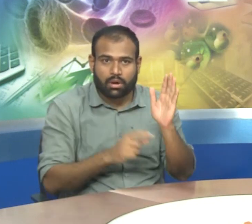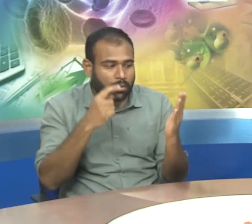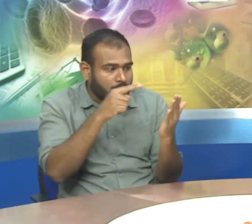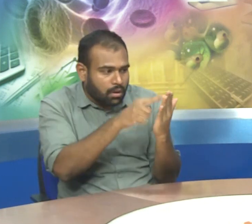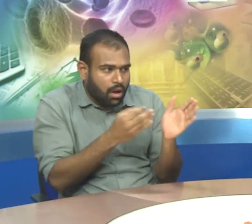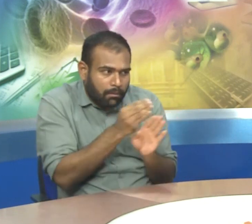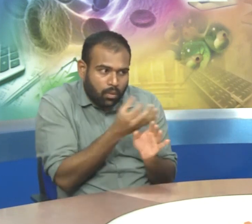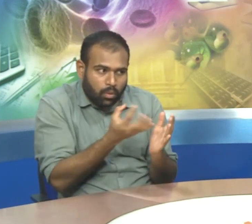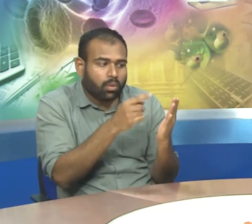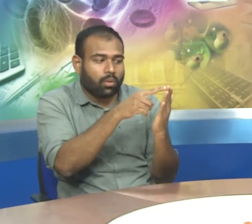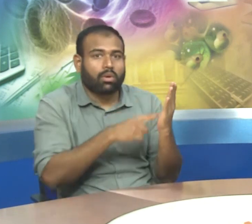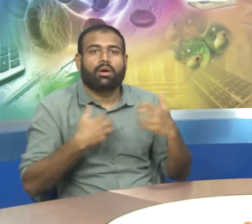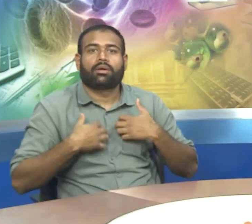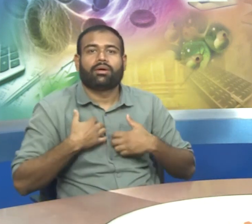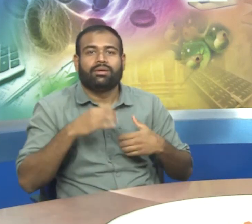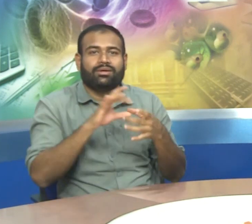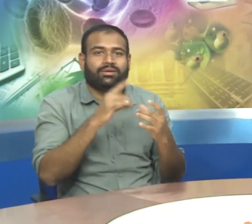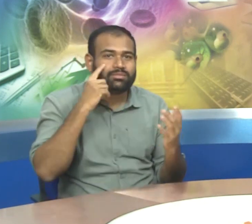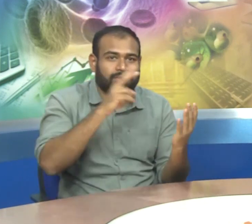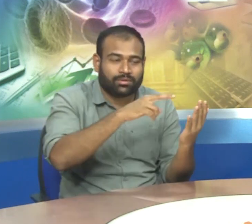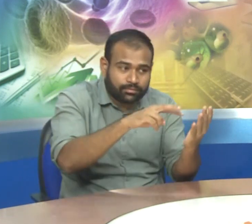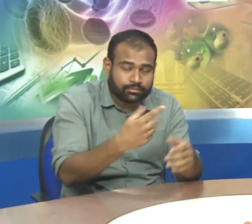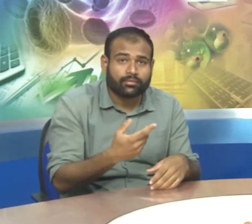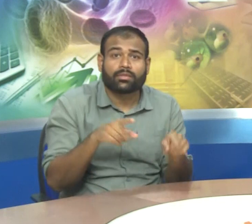These are some of the services.